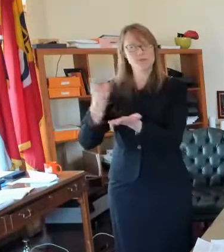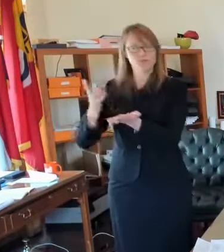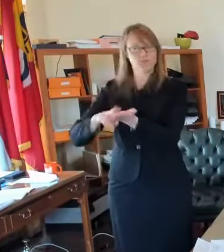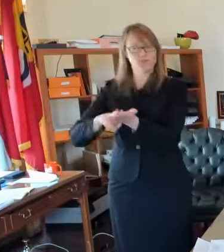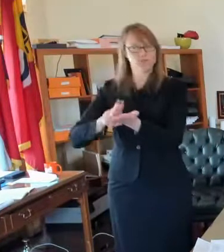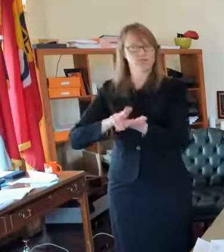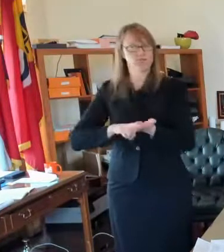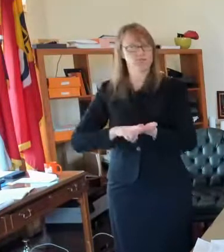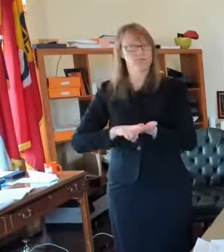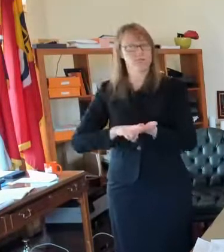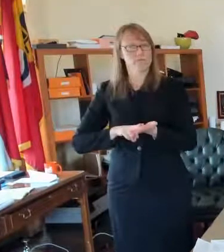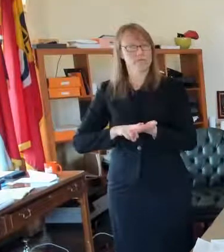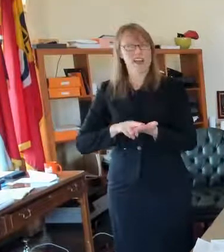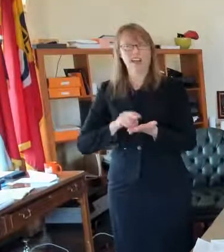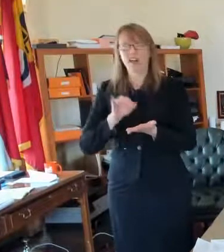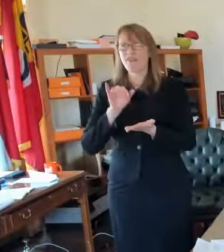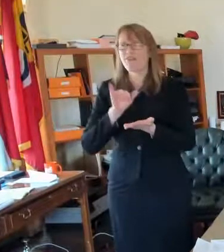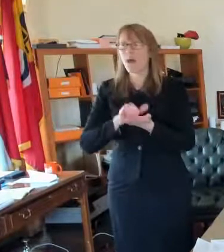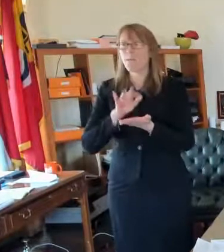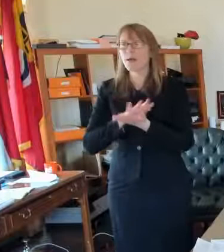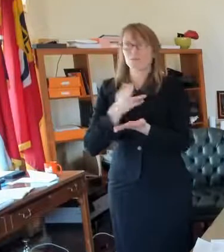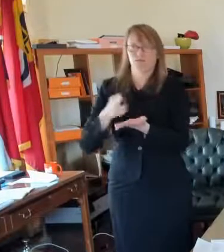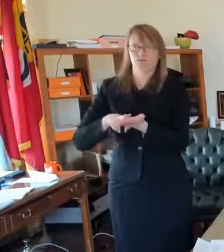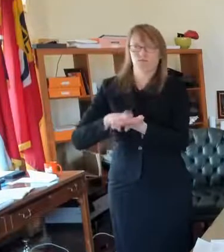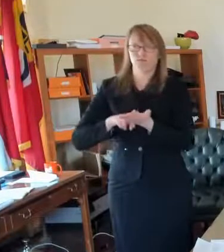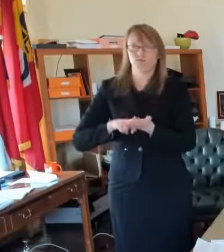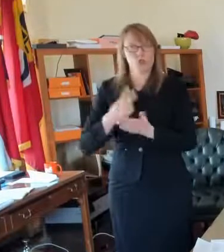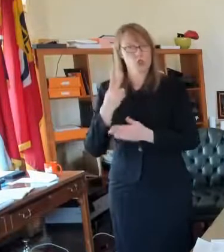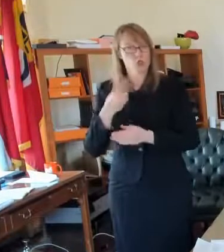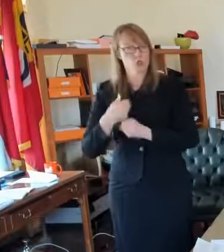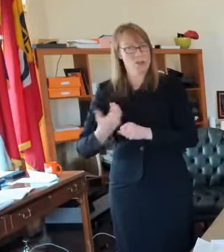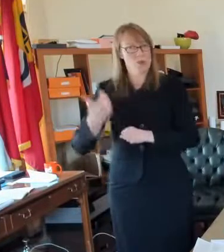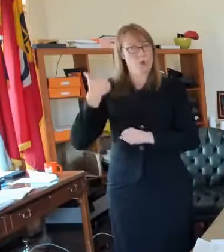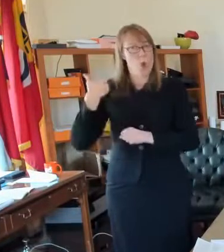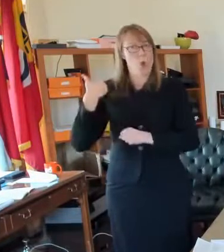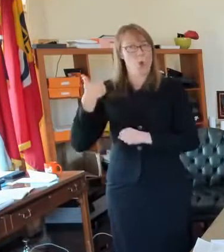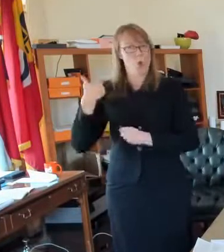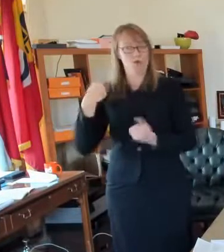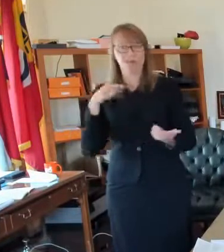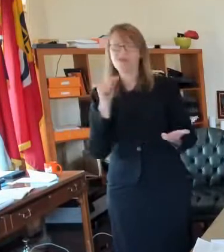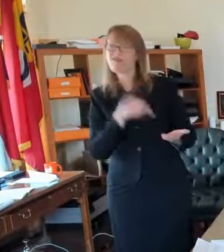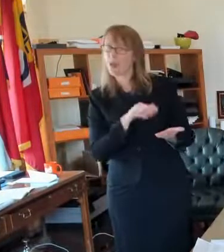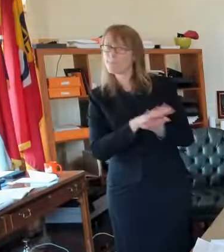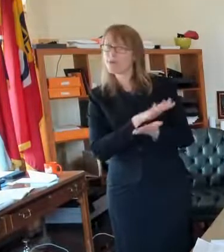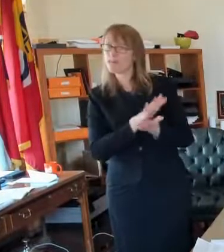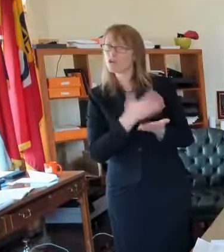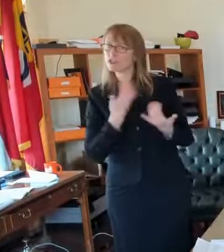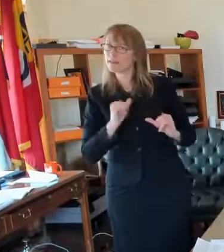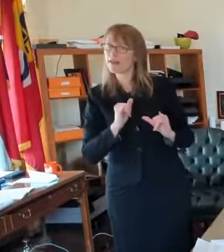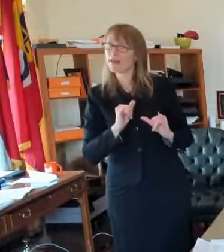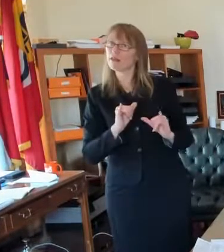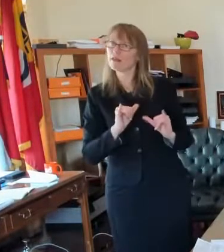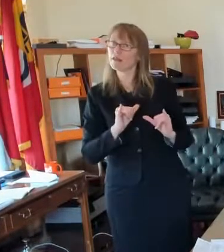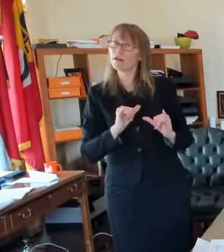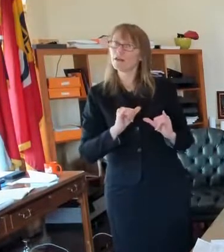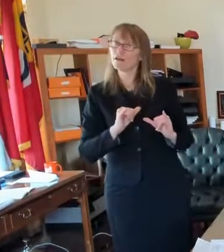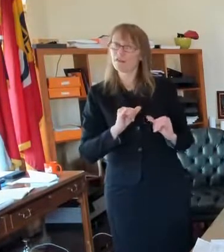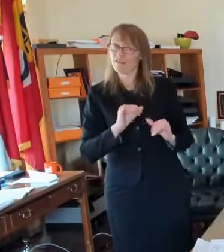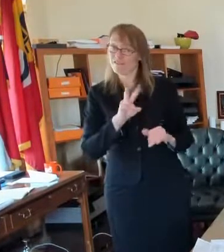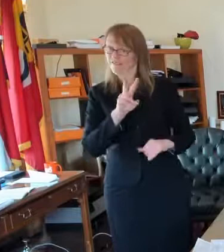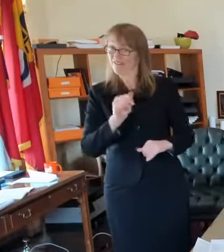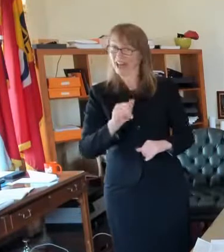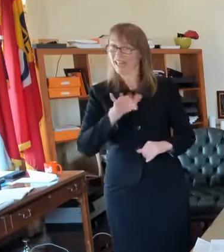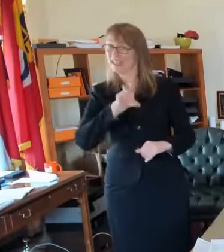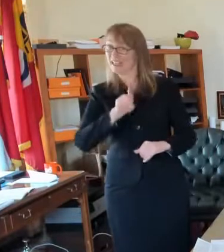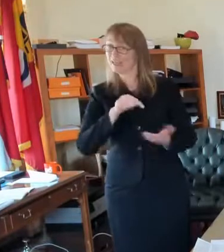almost 2 years ago now, as to whether or not that's still valid. The law on this is very vague. The state law is very